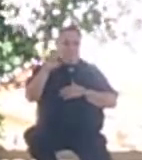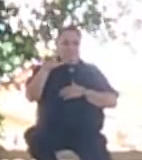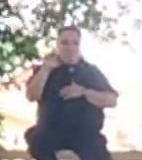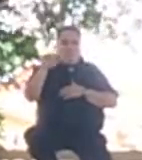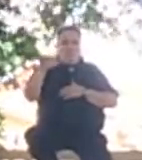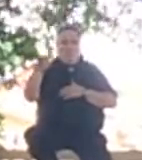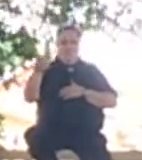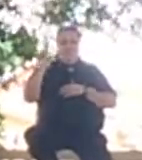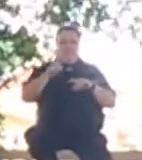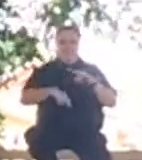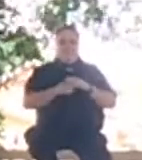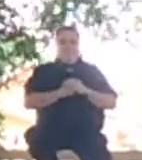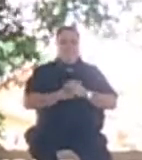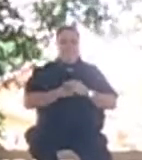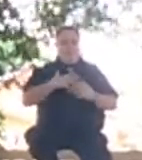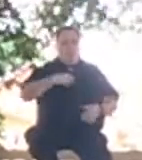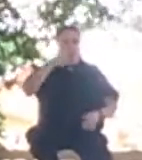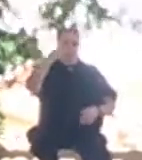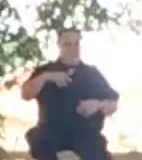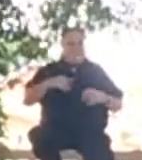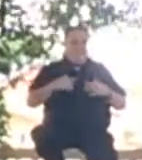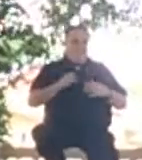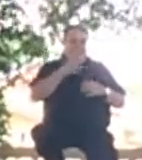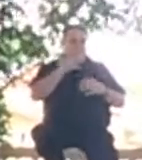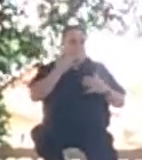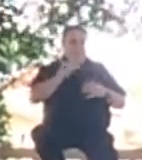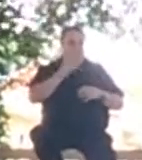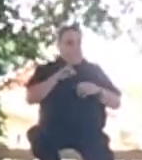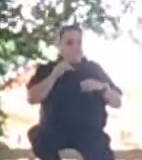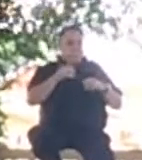cannot. You go home. White privilege is real.